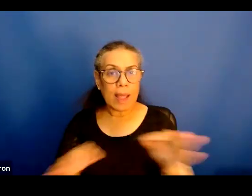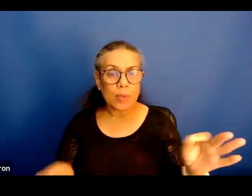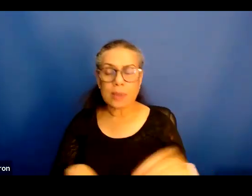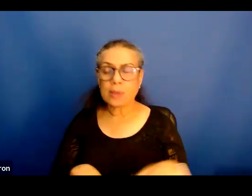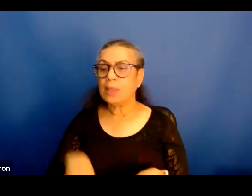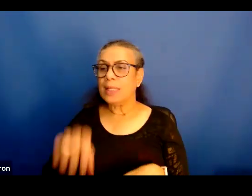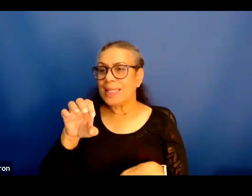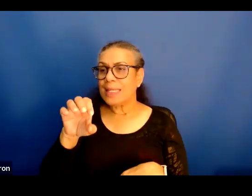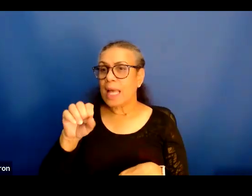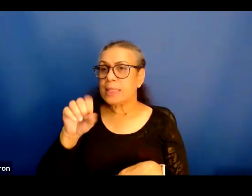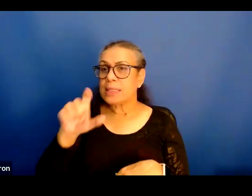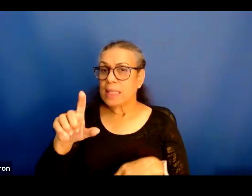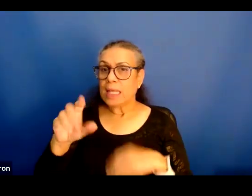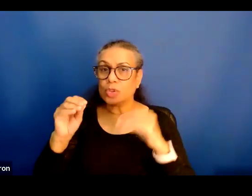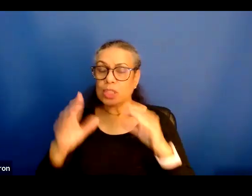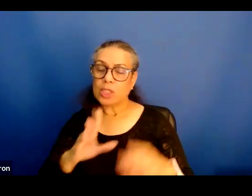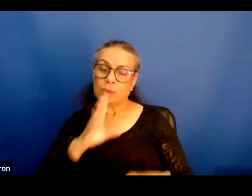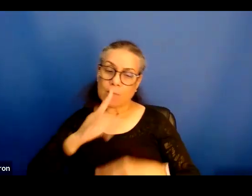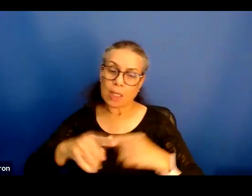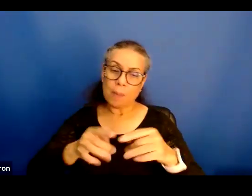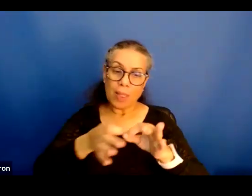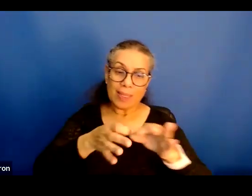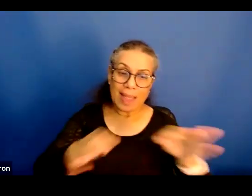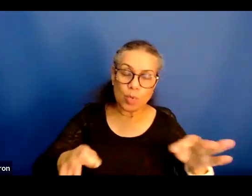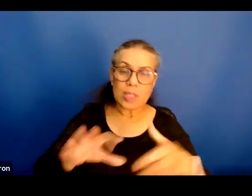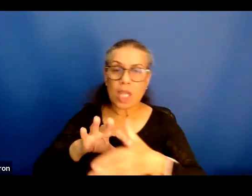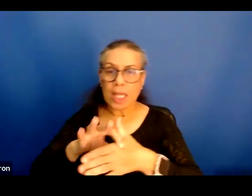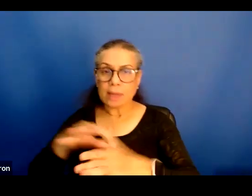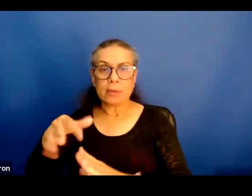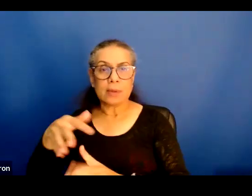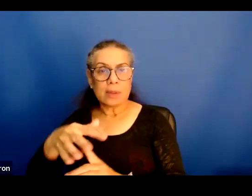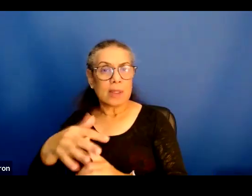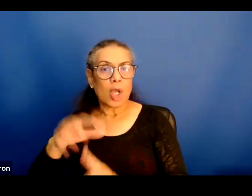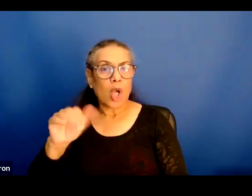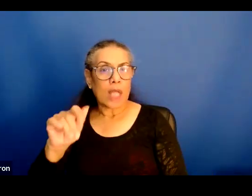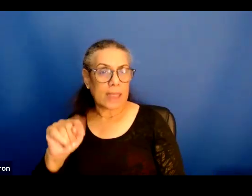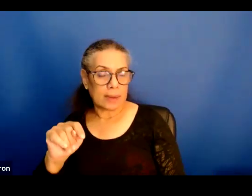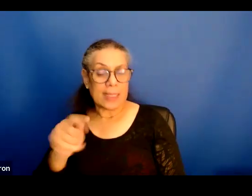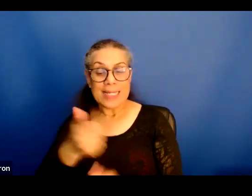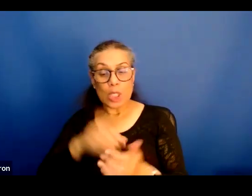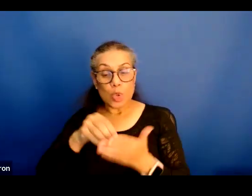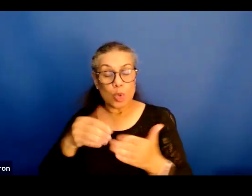classroom teachers are truly partnering around language and content development. Every student is